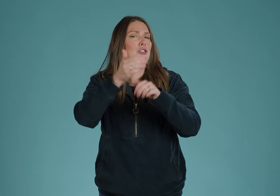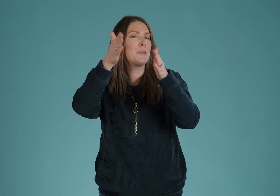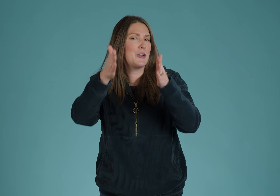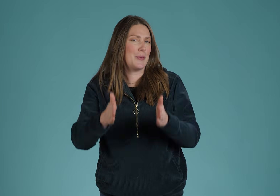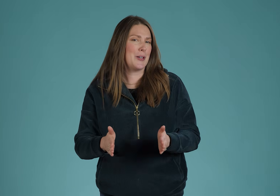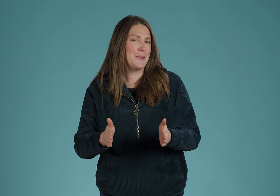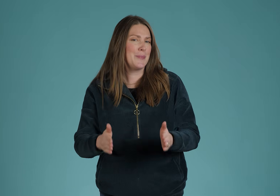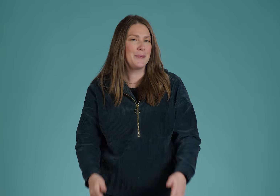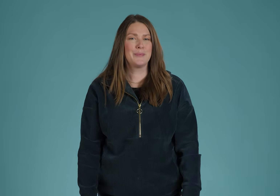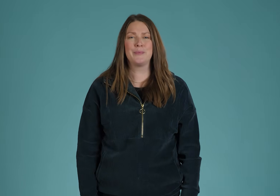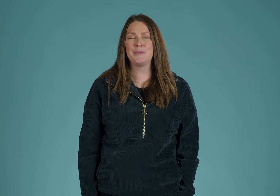entrepreneur.